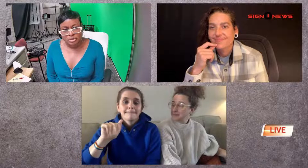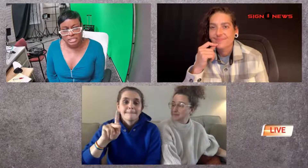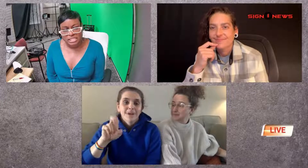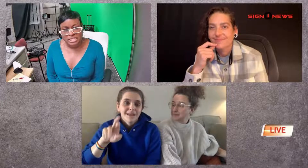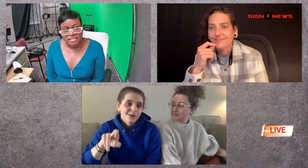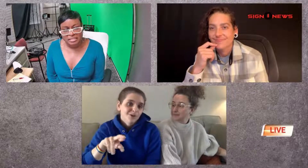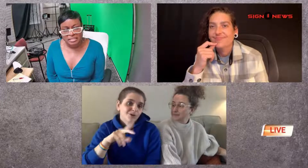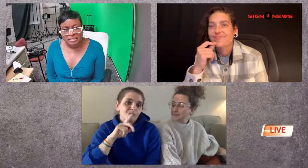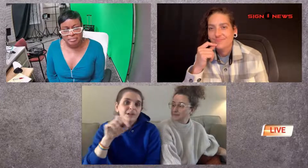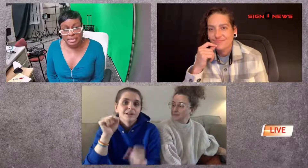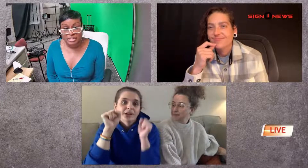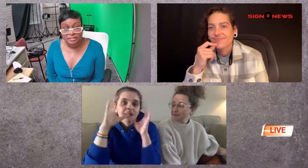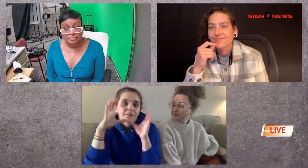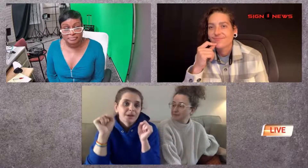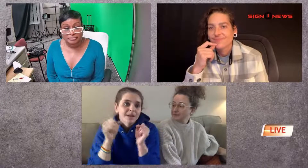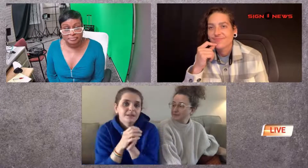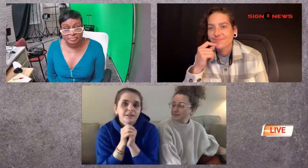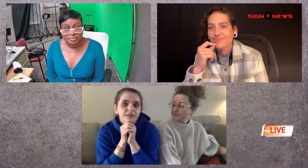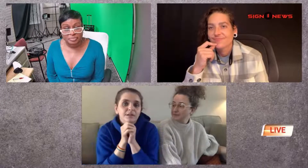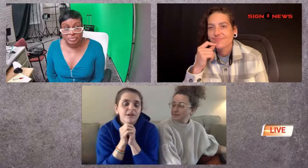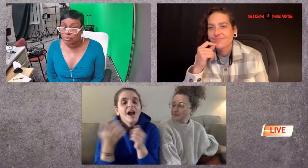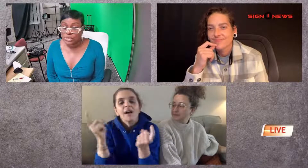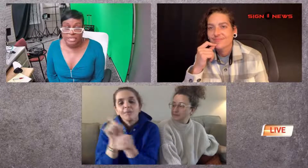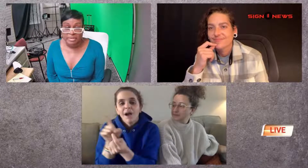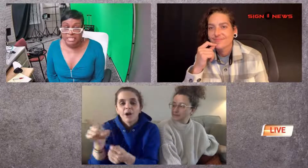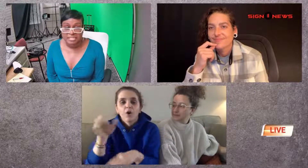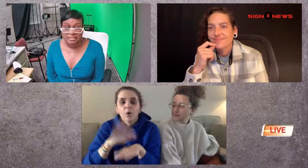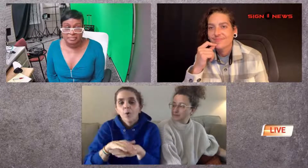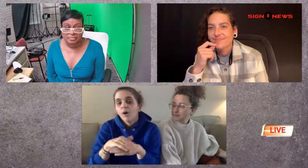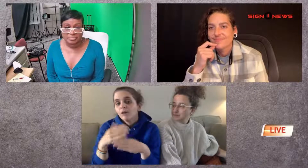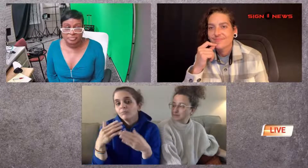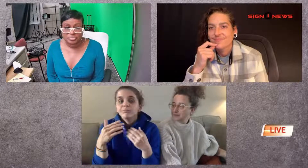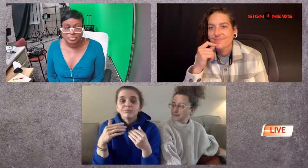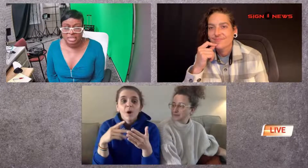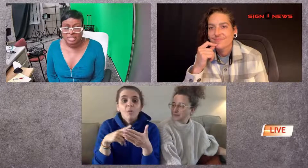is Christine Baker, a really amazing.